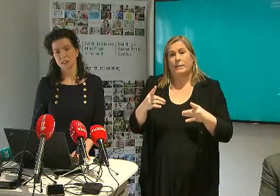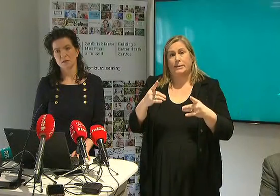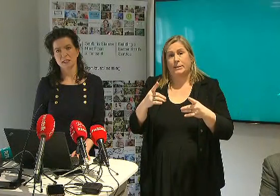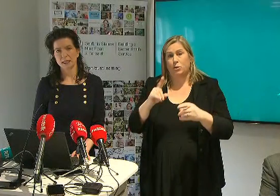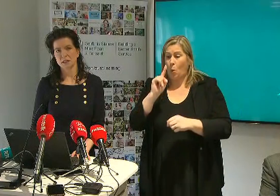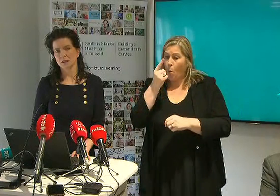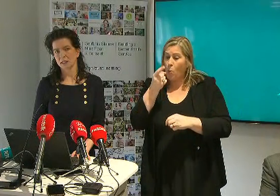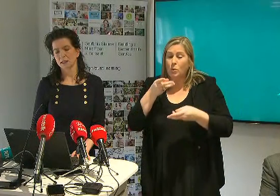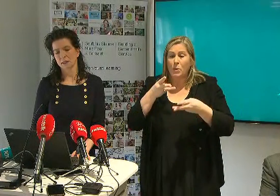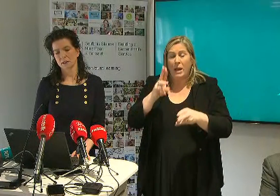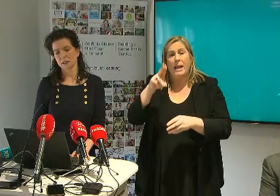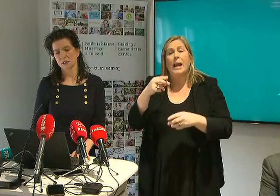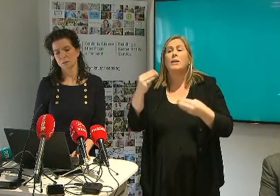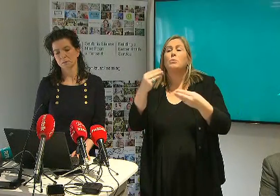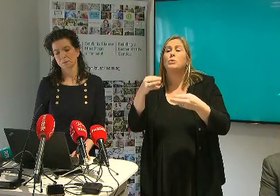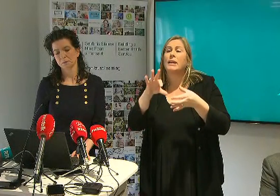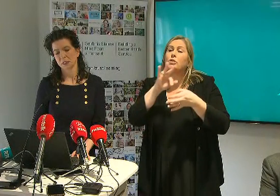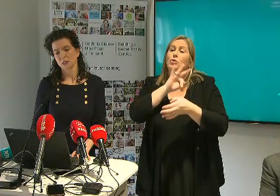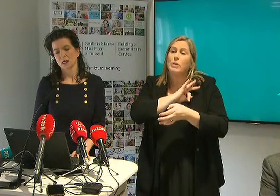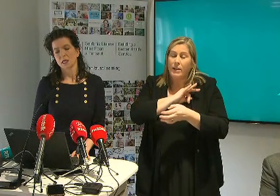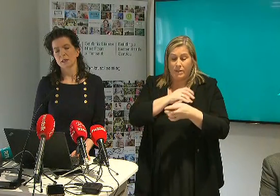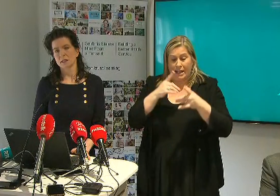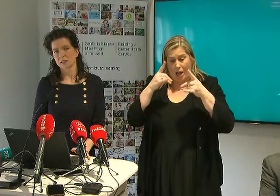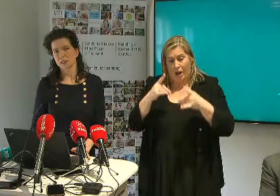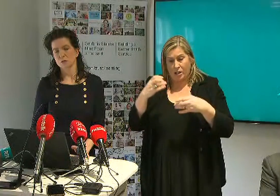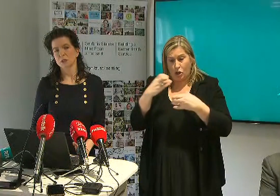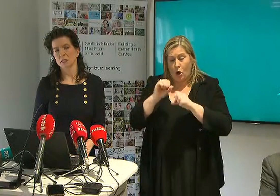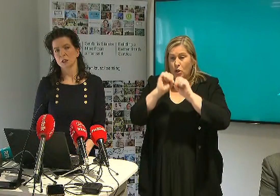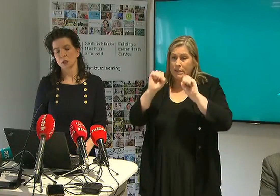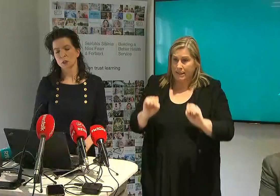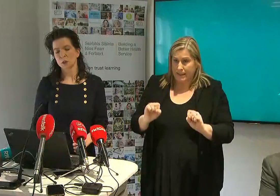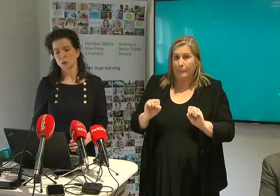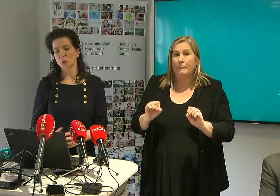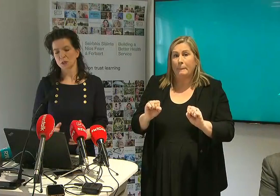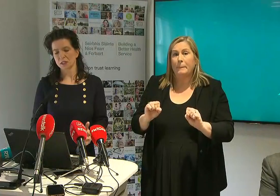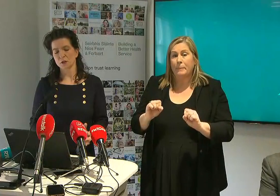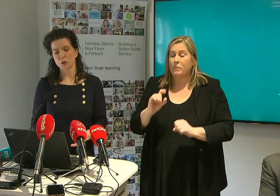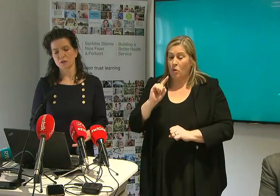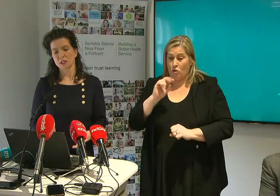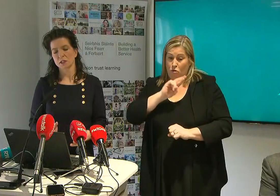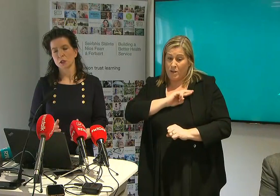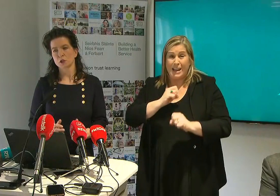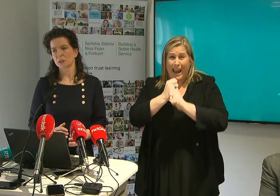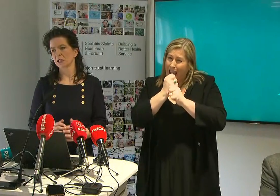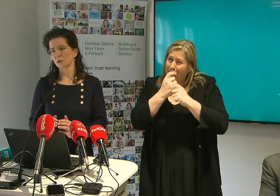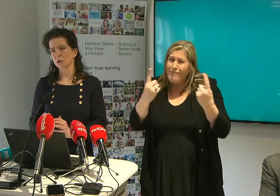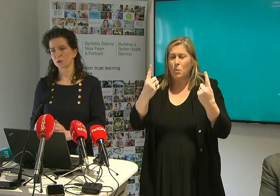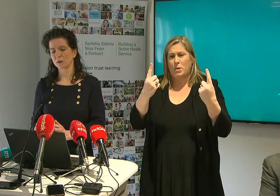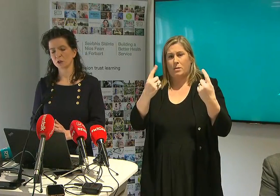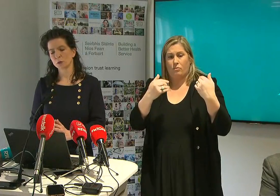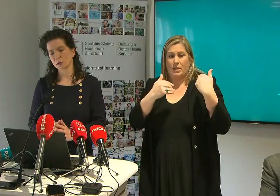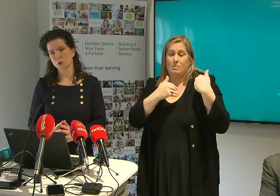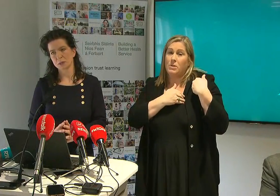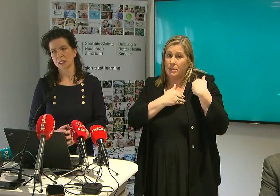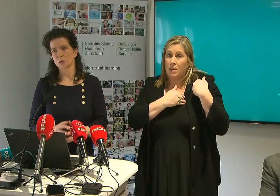protect ourselves and our healthcare system. And as I said, the onus is on all of us to protect those who are